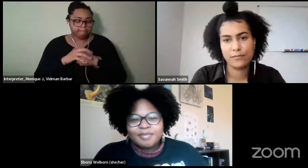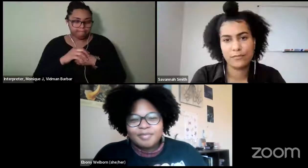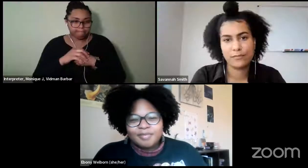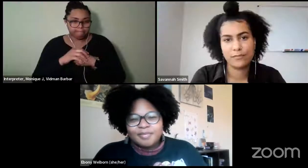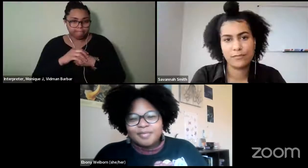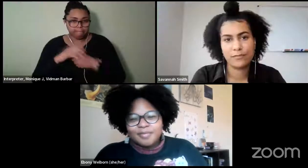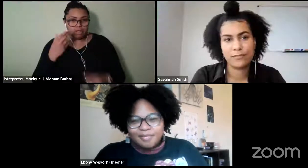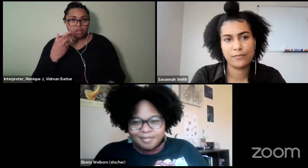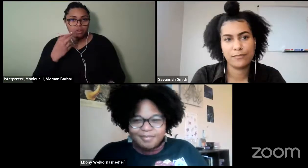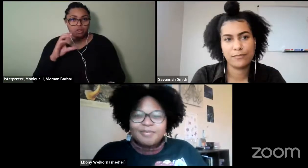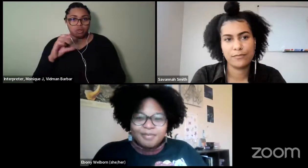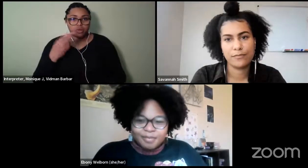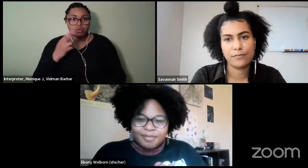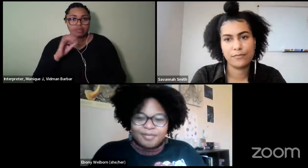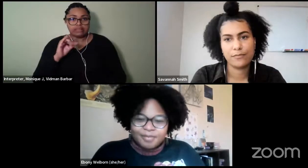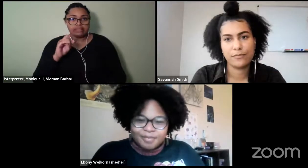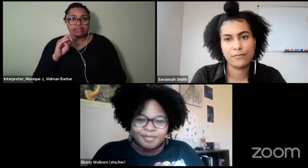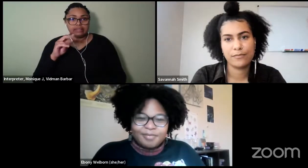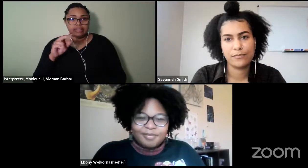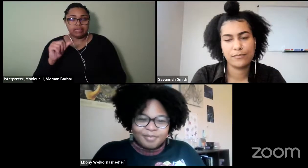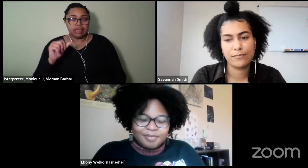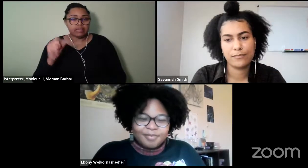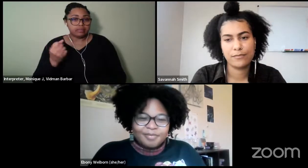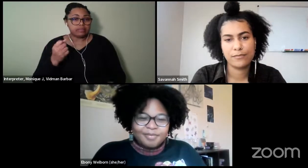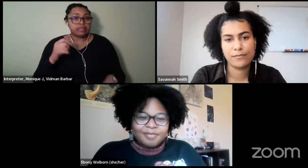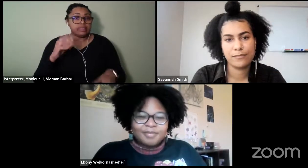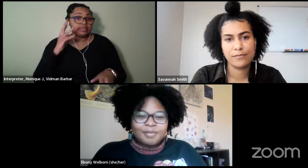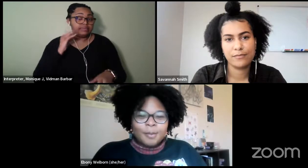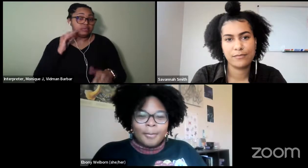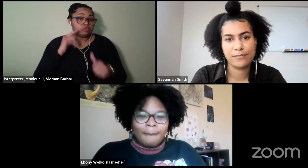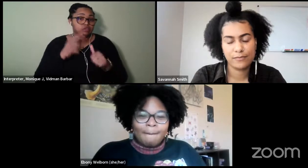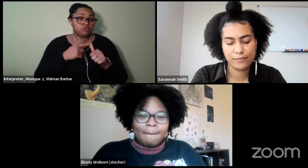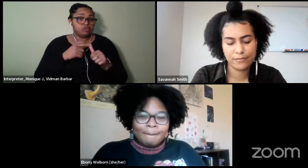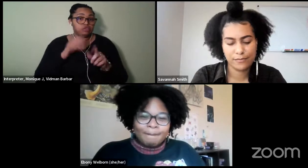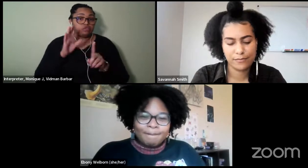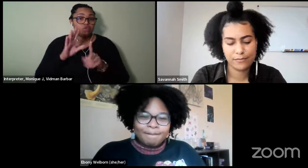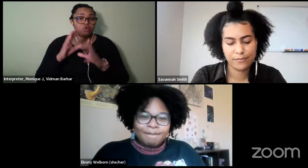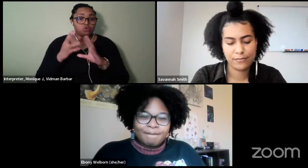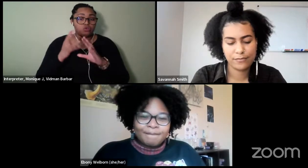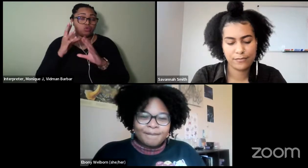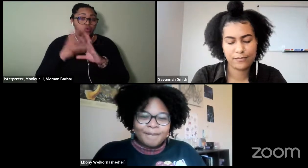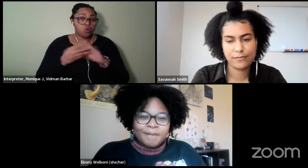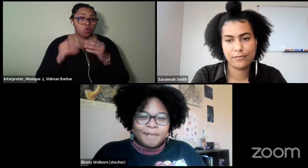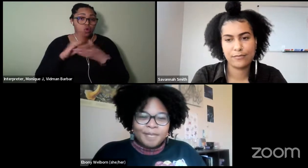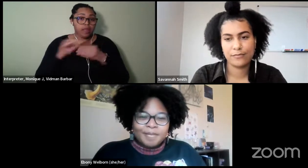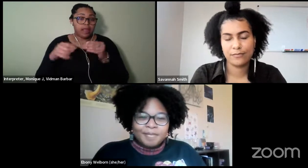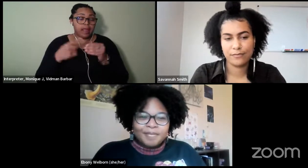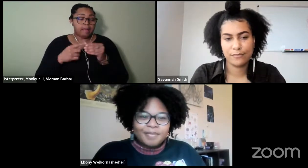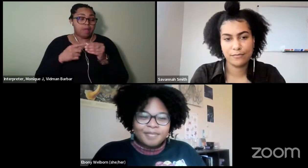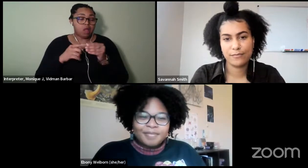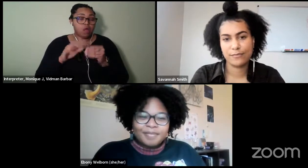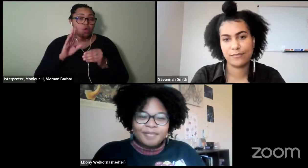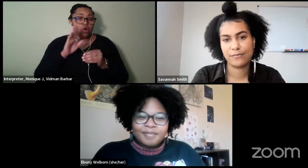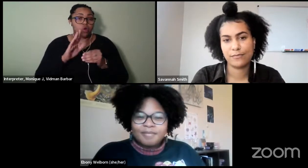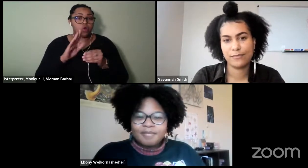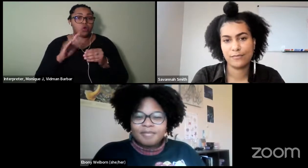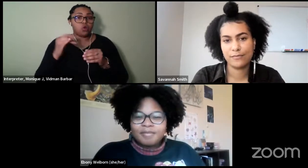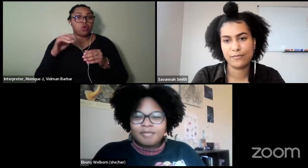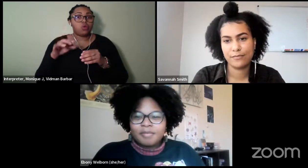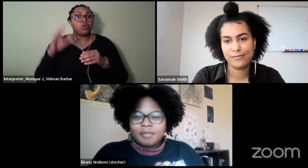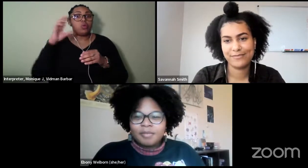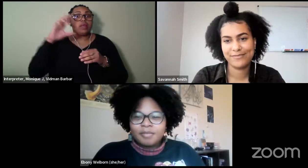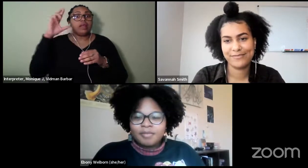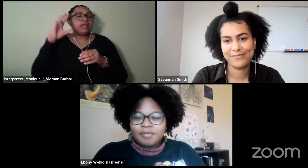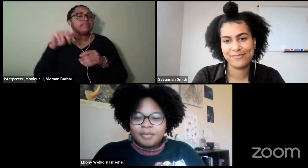Christina's experience first and how she was telling her story. Basically, her her discovery of how she does